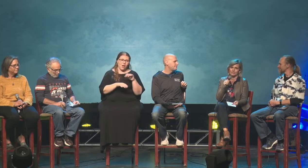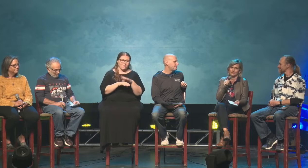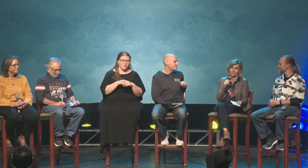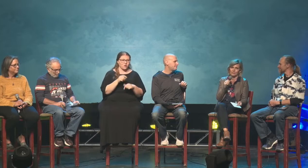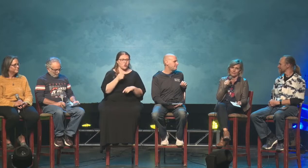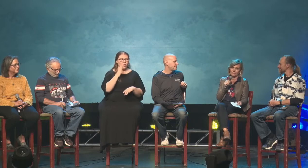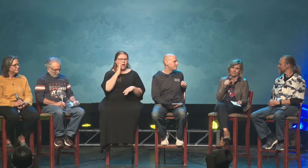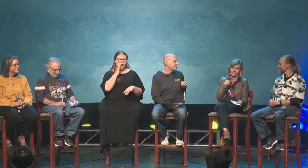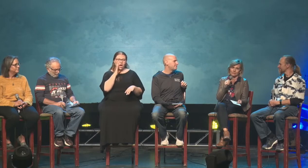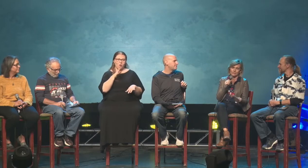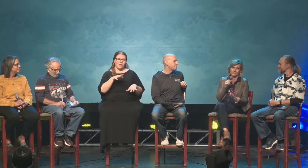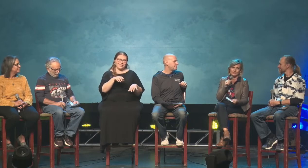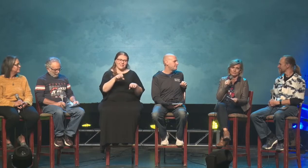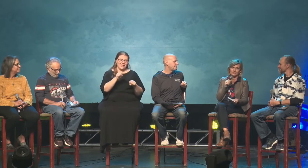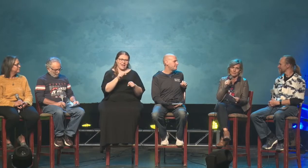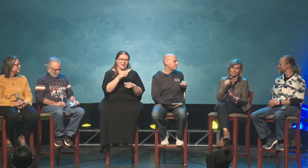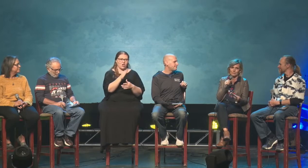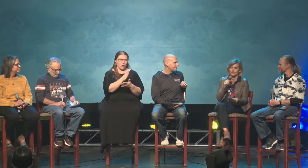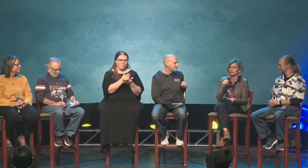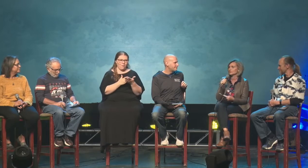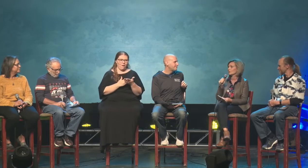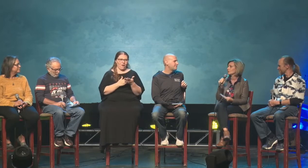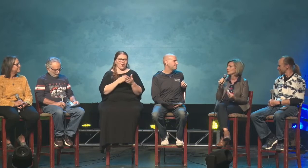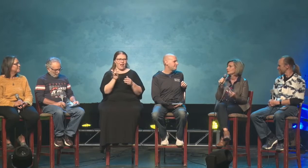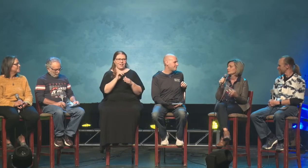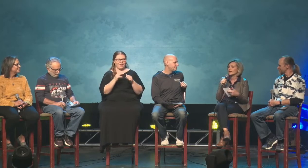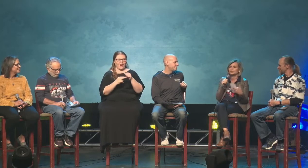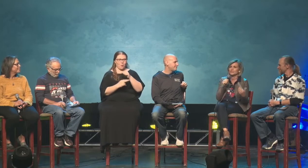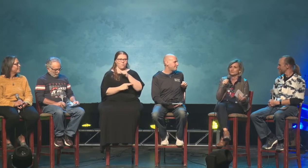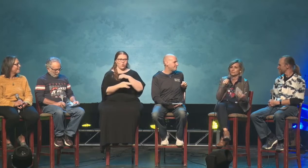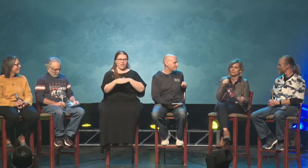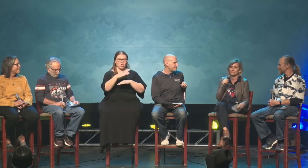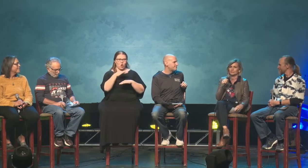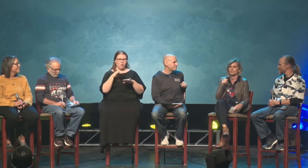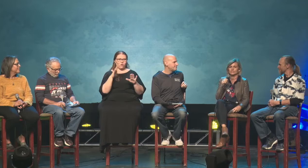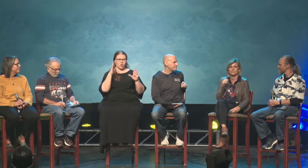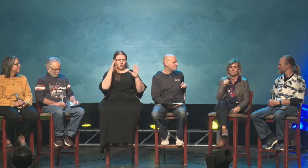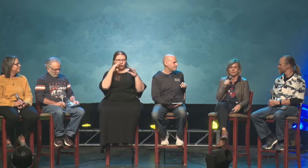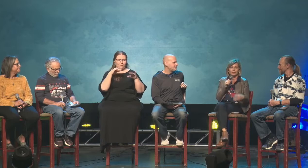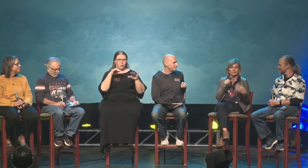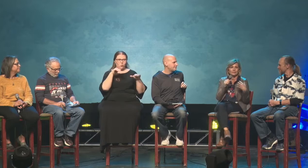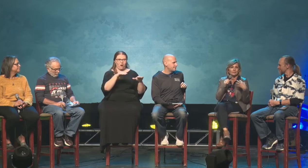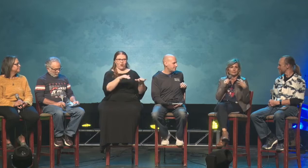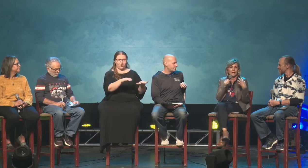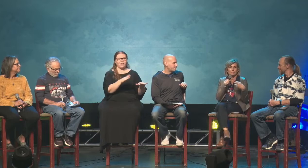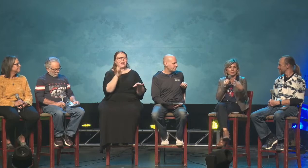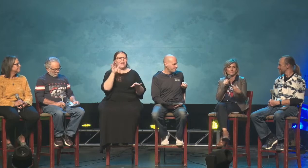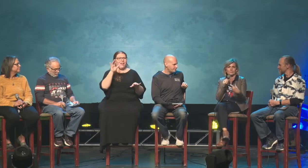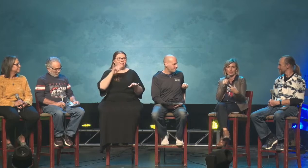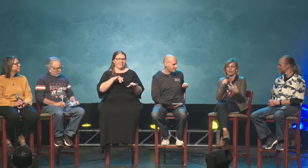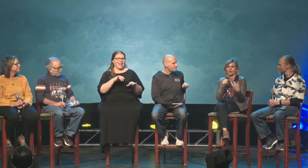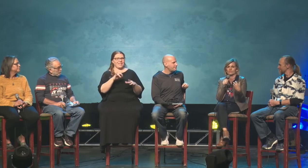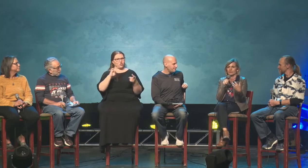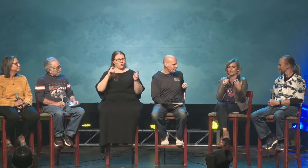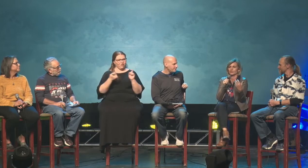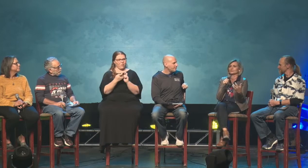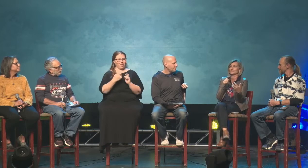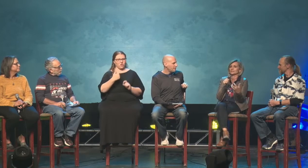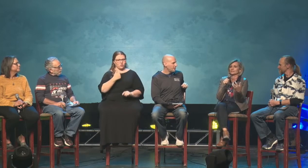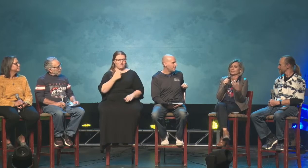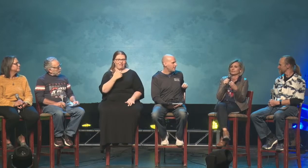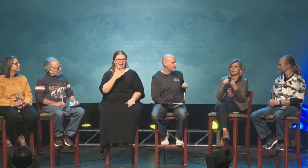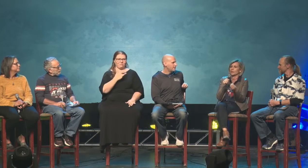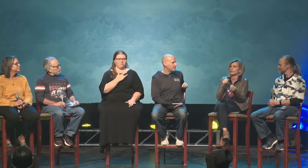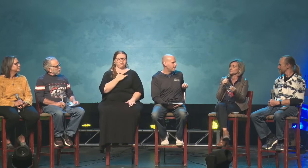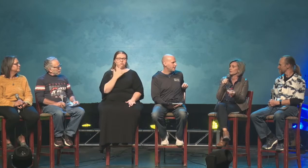I'll take your part like a bridge over troubled water. So that transformation in me has just been that place where now I feel like I know